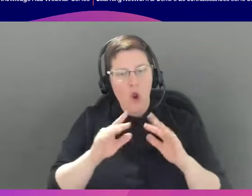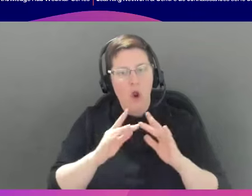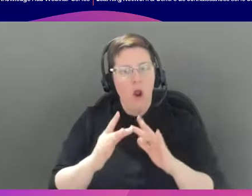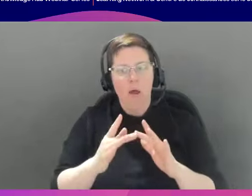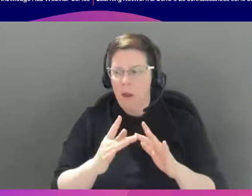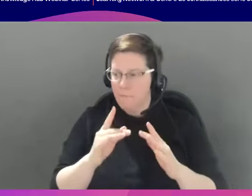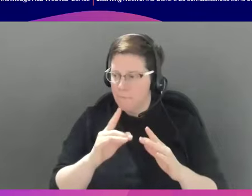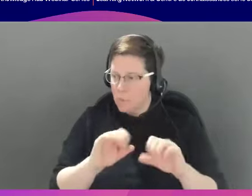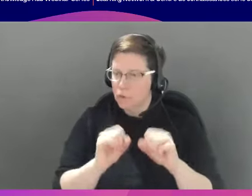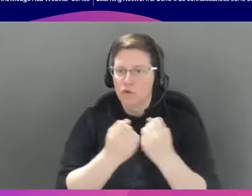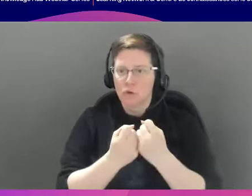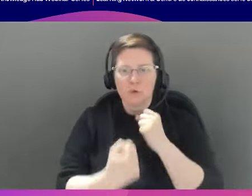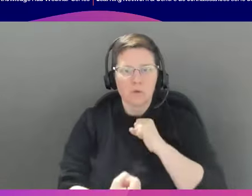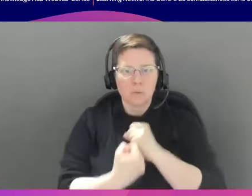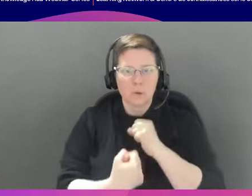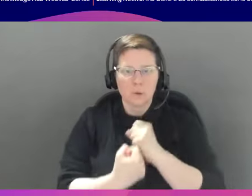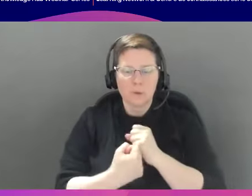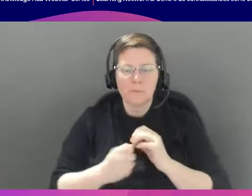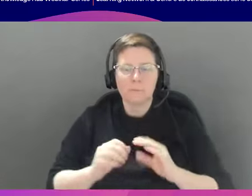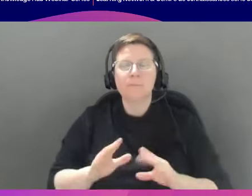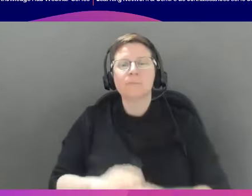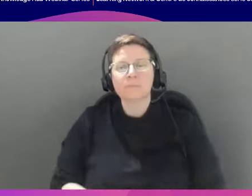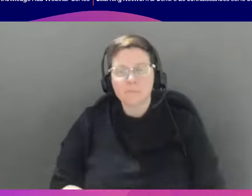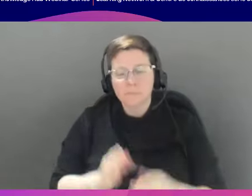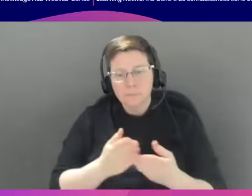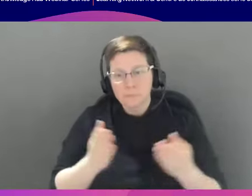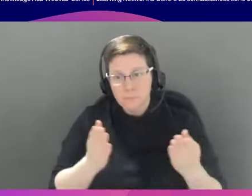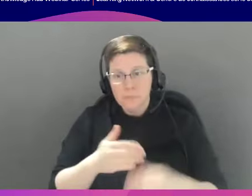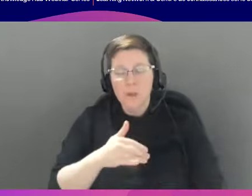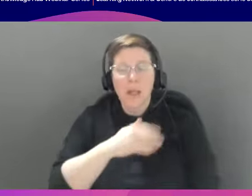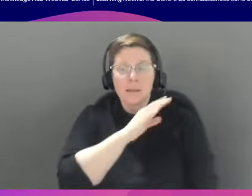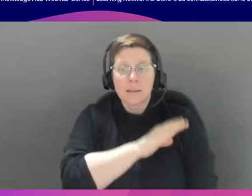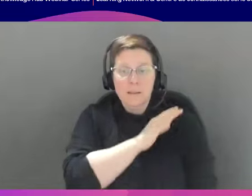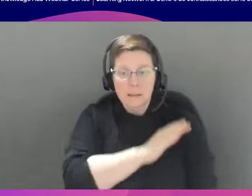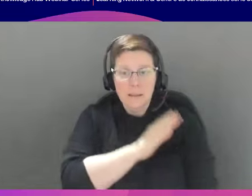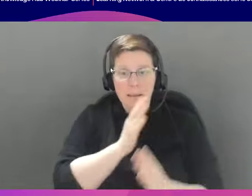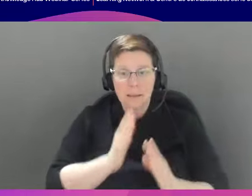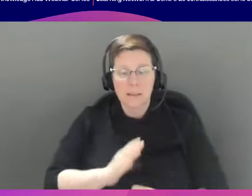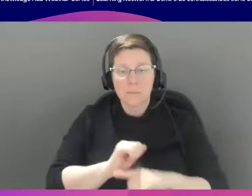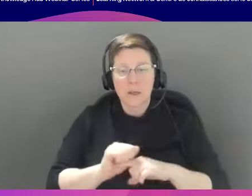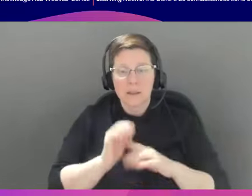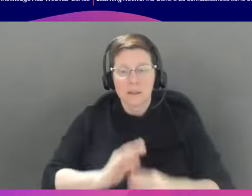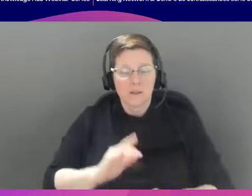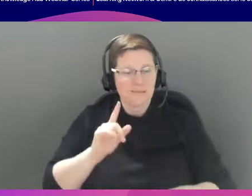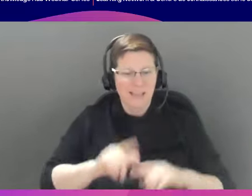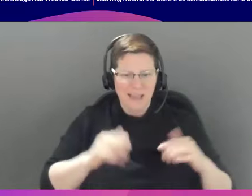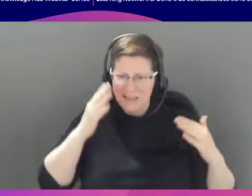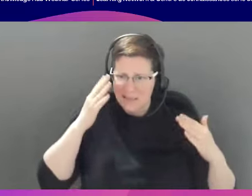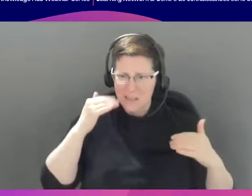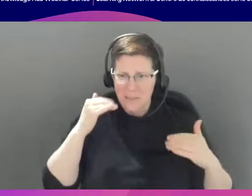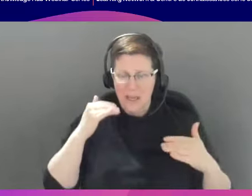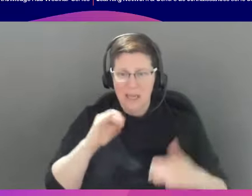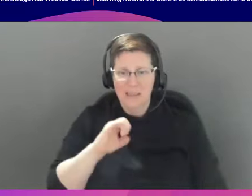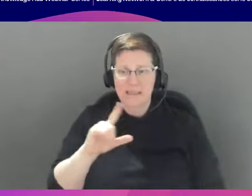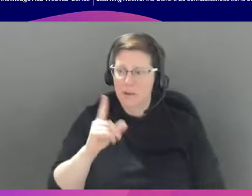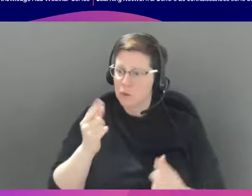gap. So as practitioners and as caseworkers, we cannot just expect incel clients to